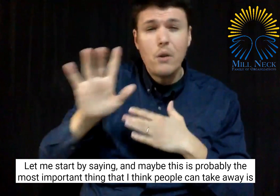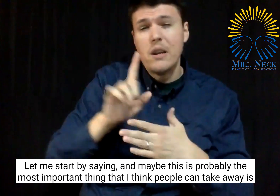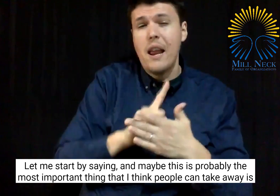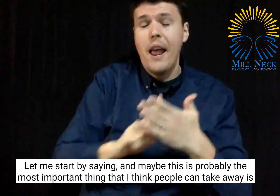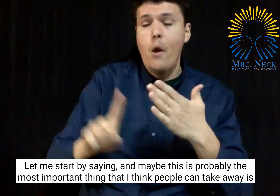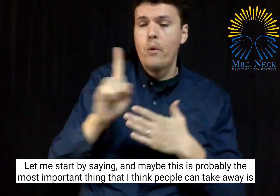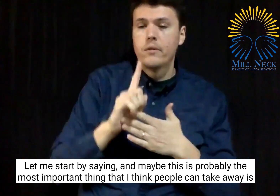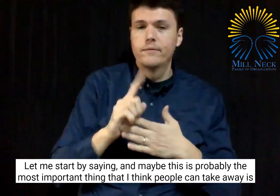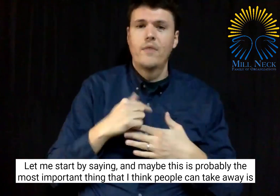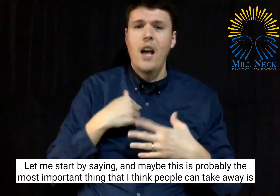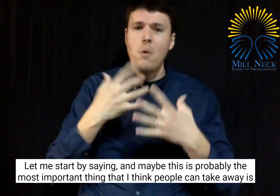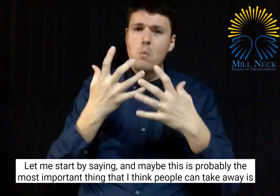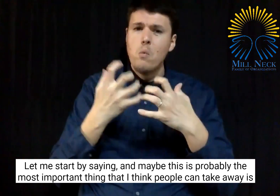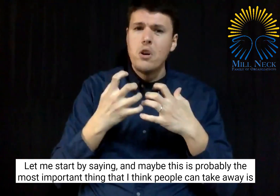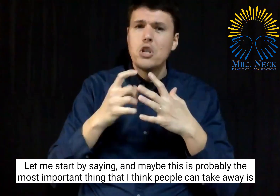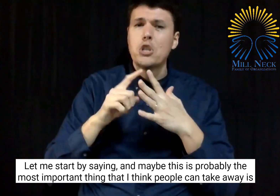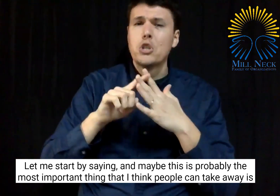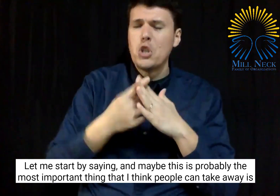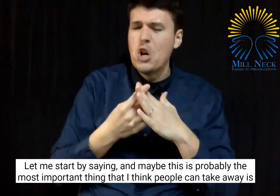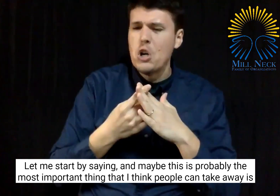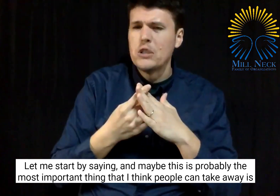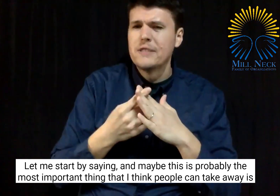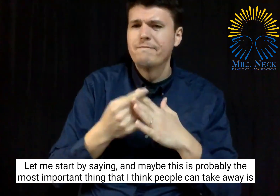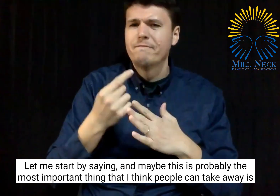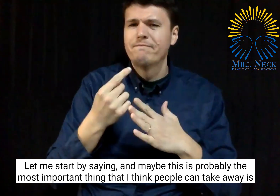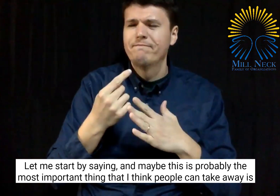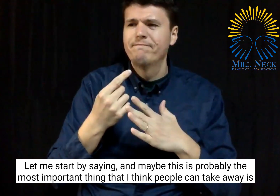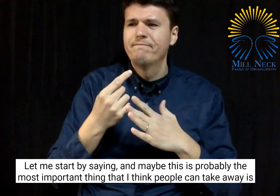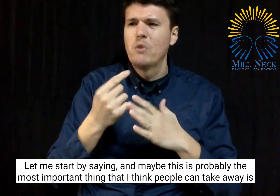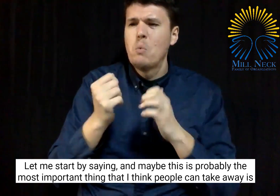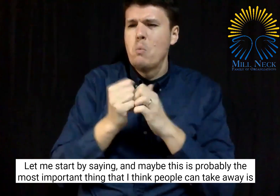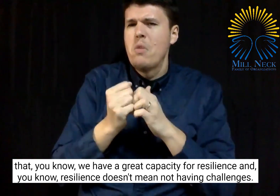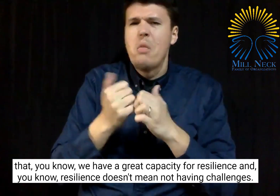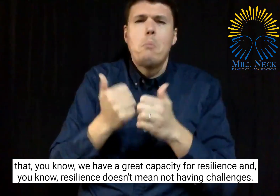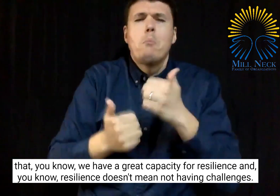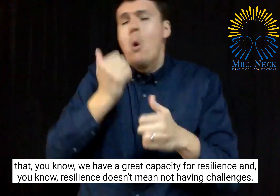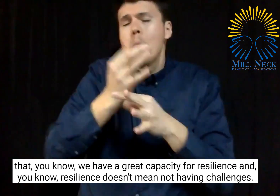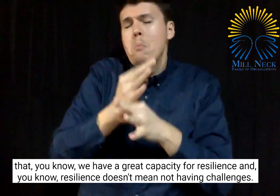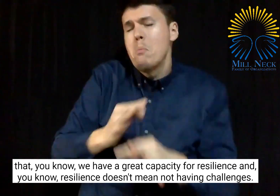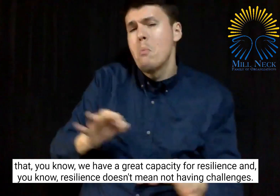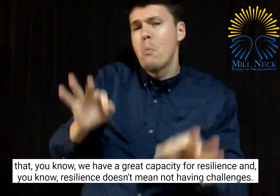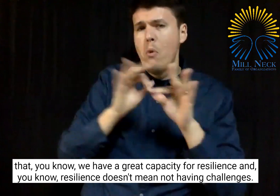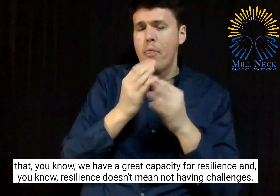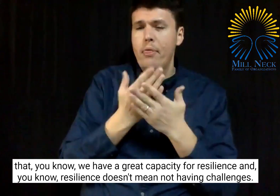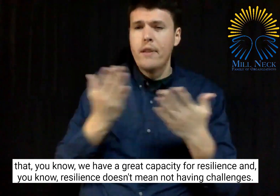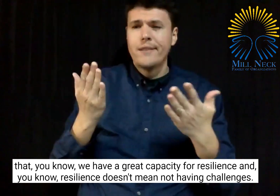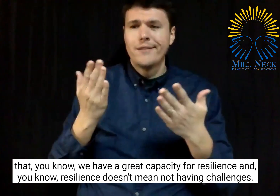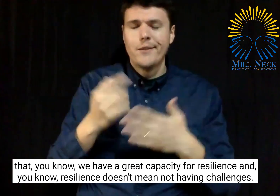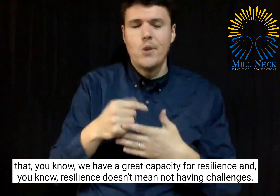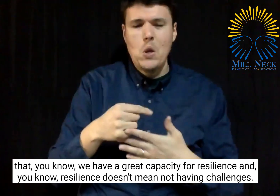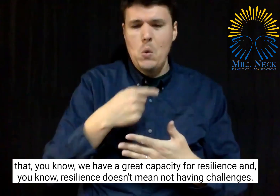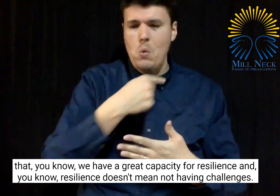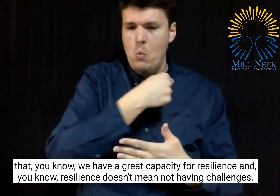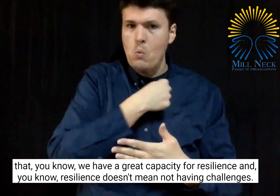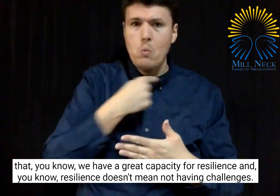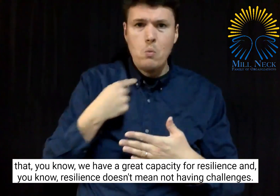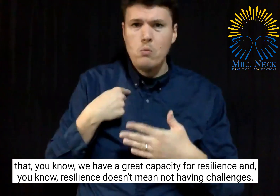saying, and maybe this is probably the most important thing that I think people can take away, is that, we have a great capacity for resilience.